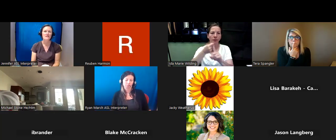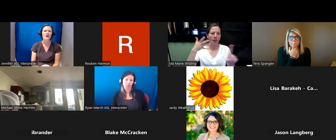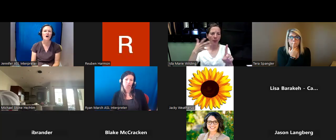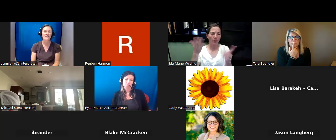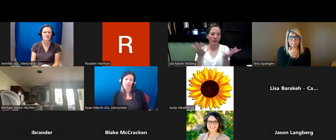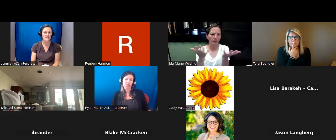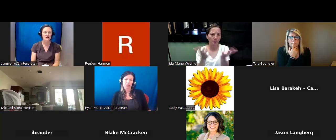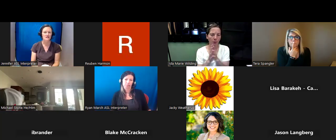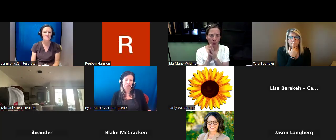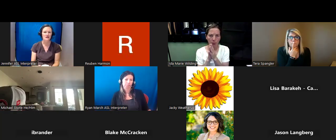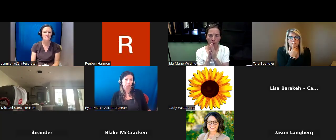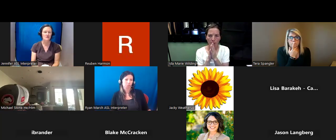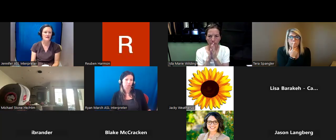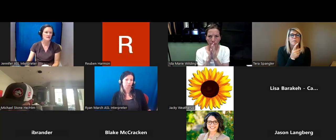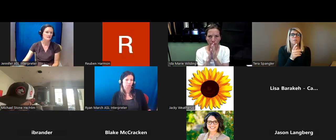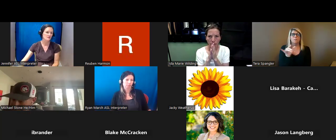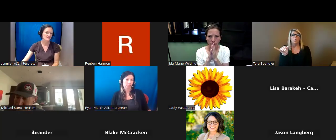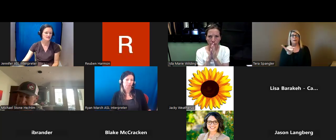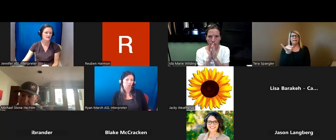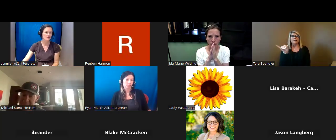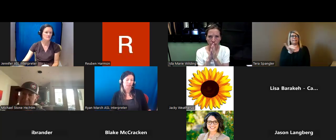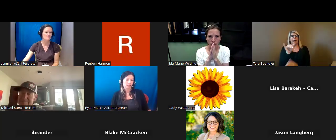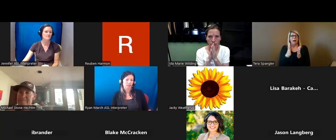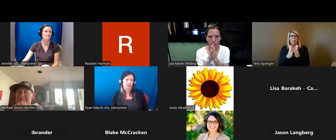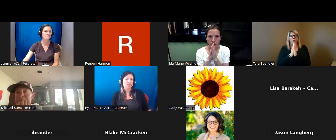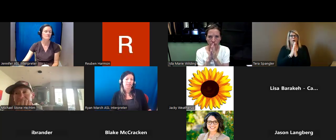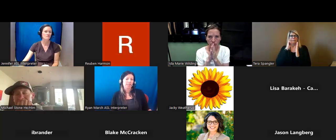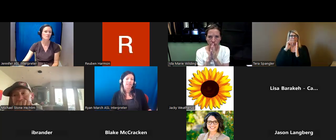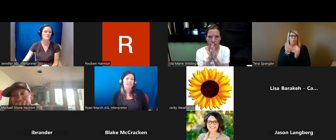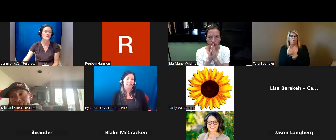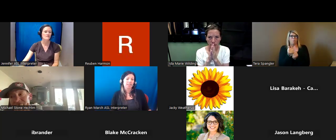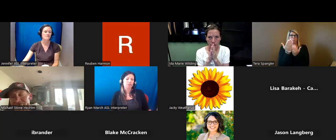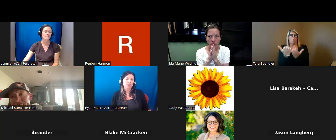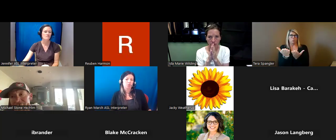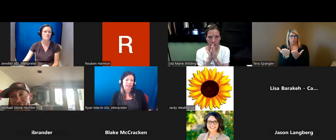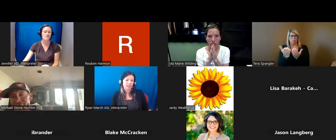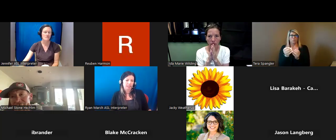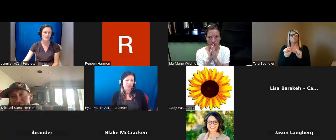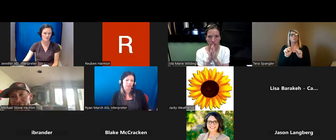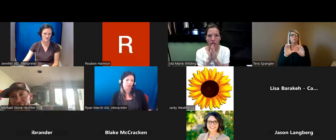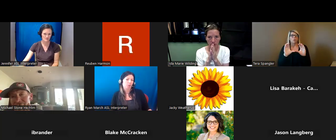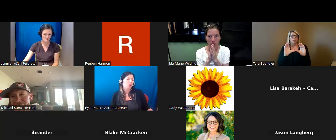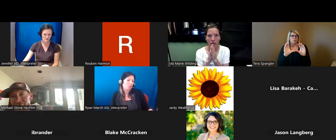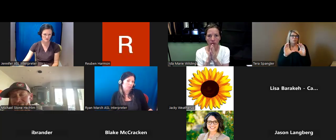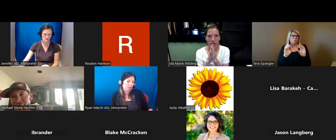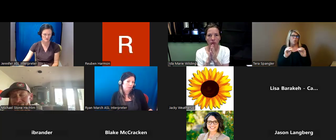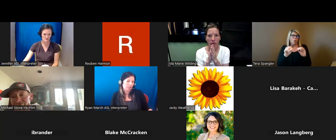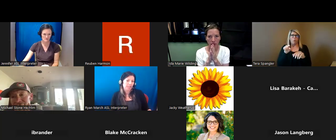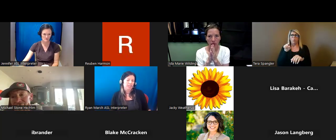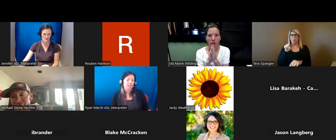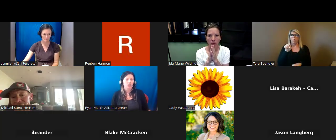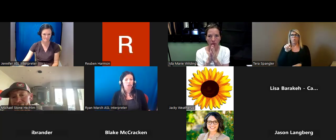Yep. And RFP, can you talk about what that means? What does it stand for? It's like a request for